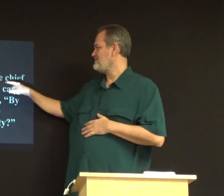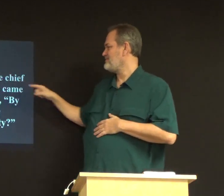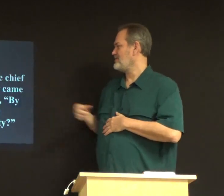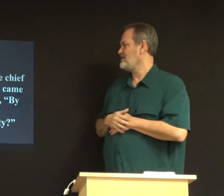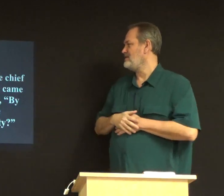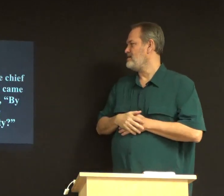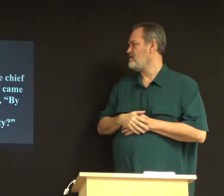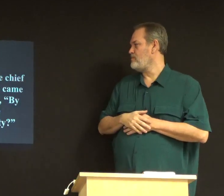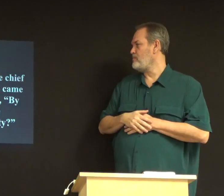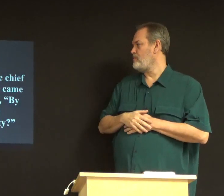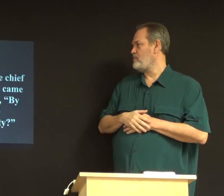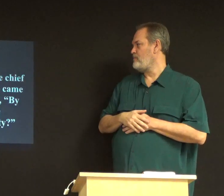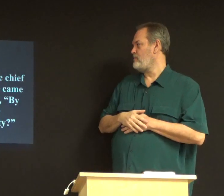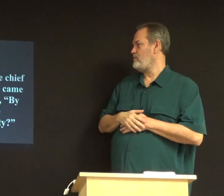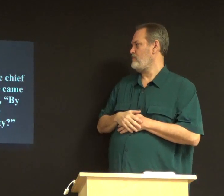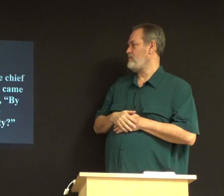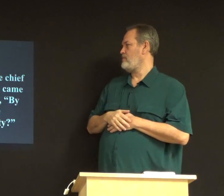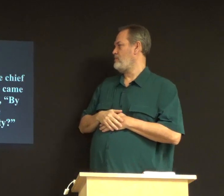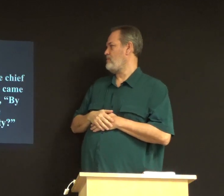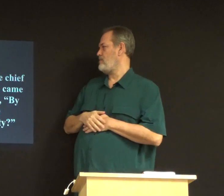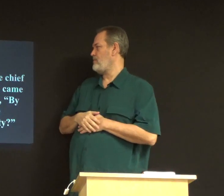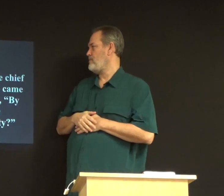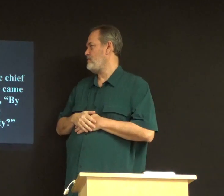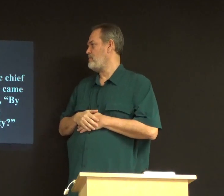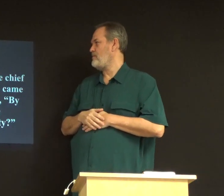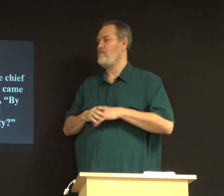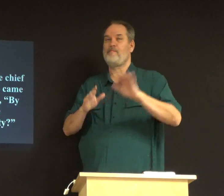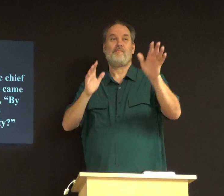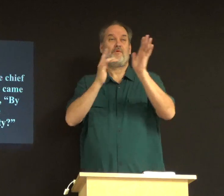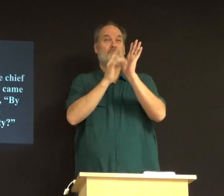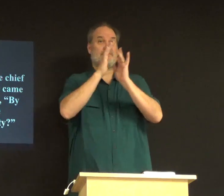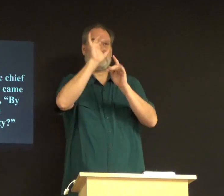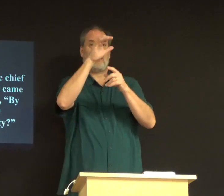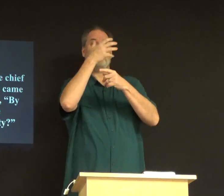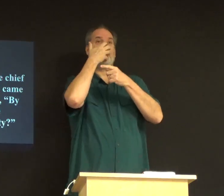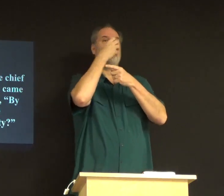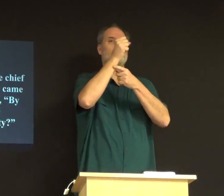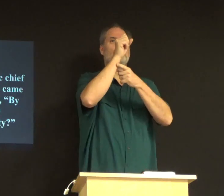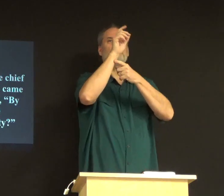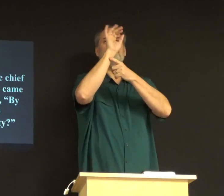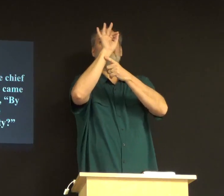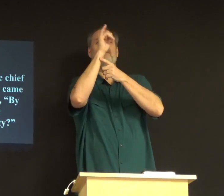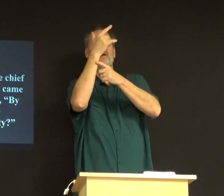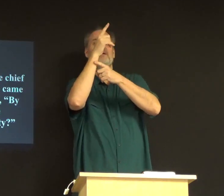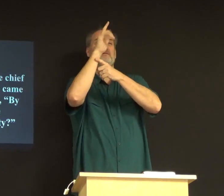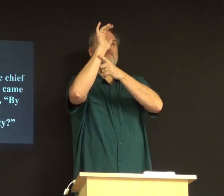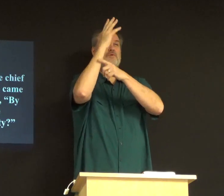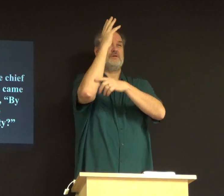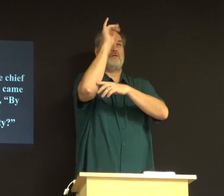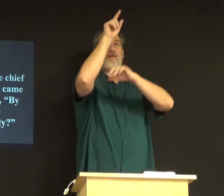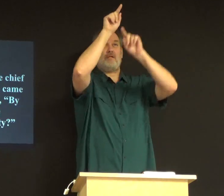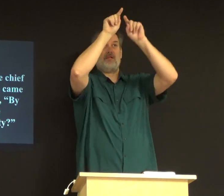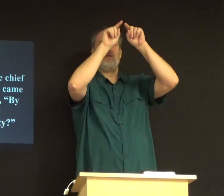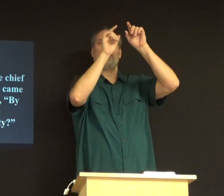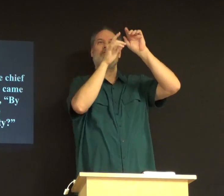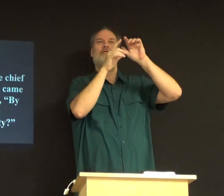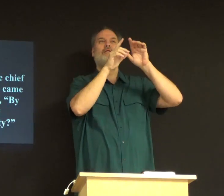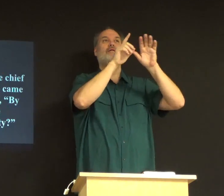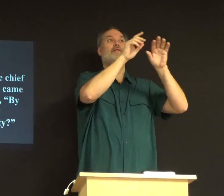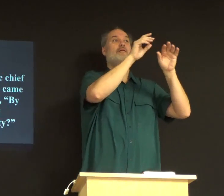And when Will, from one does the rest of them, he's in there, they come to us, there's some other type of people came to me. I